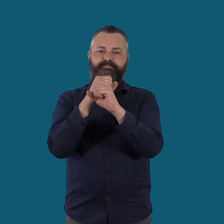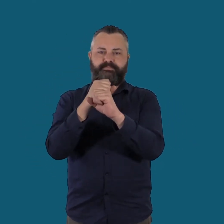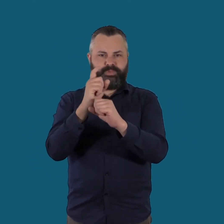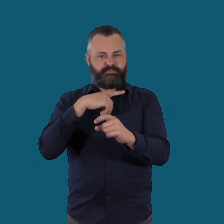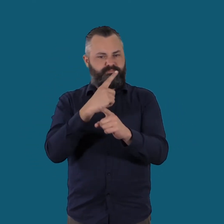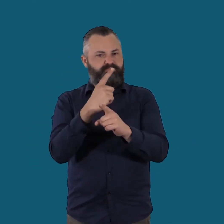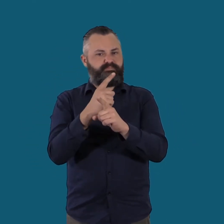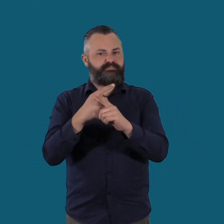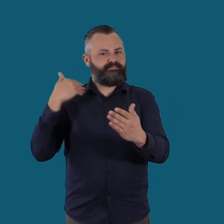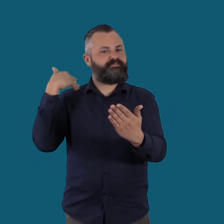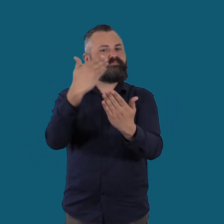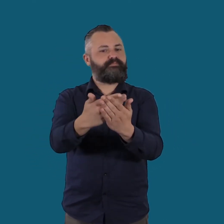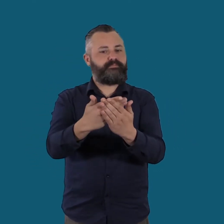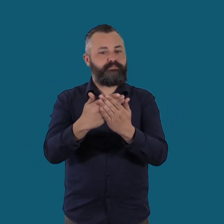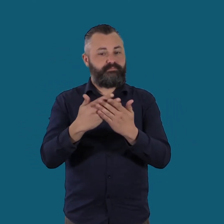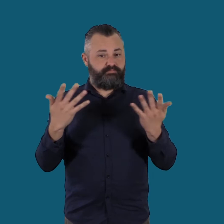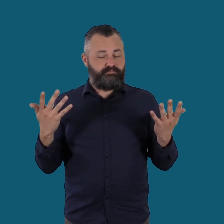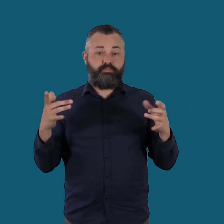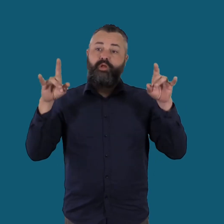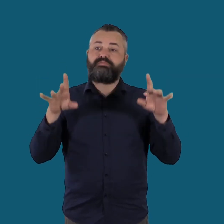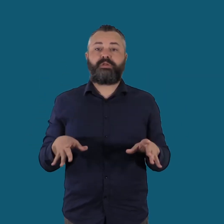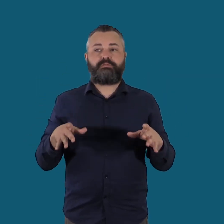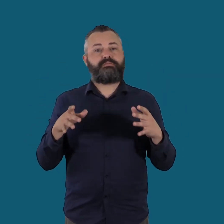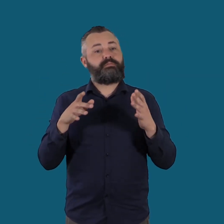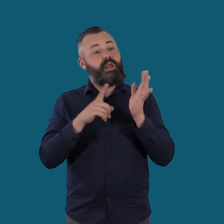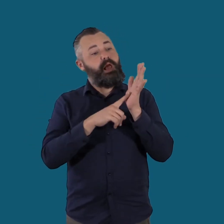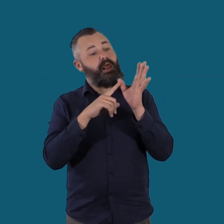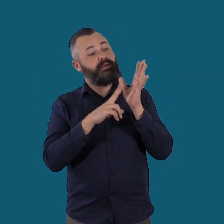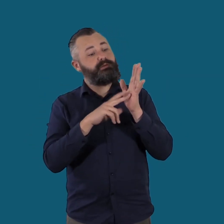To summarise key messages, landslides are a natural part of Australian landscape.